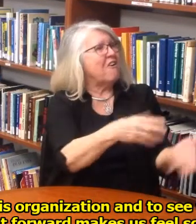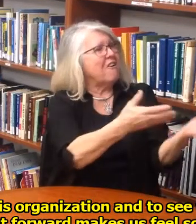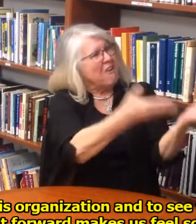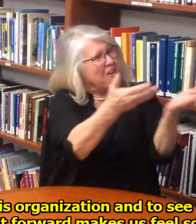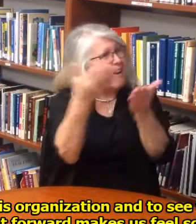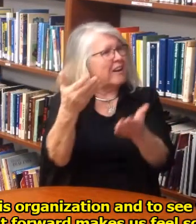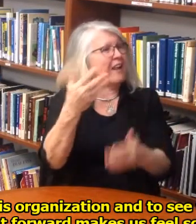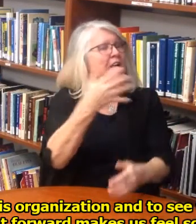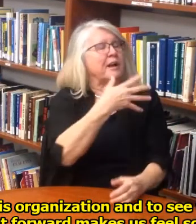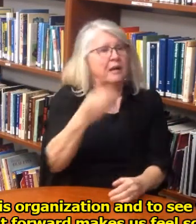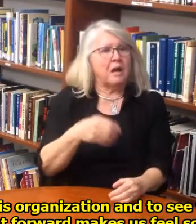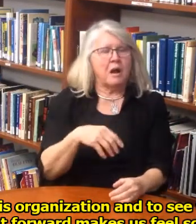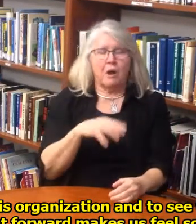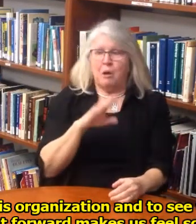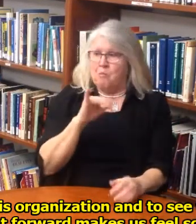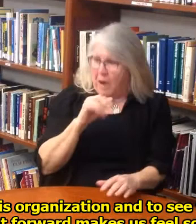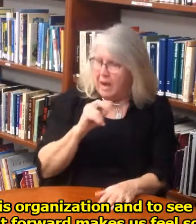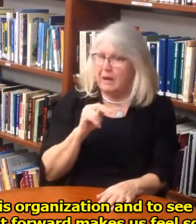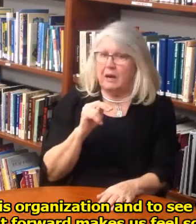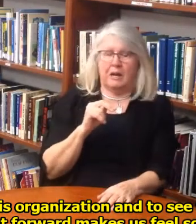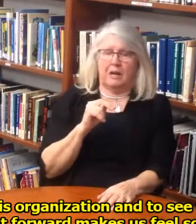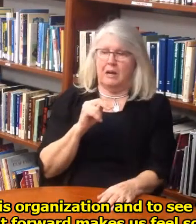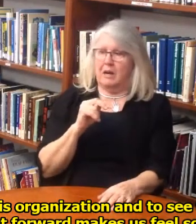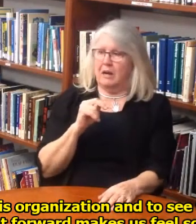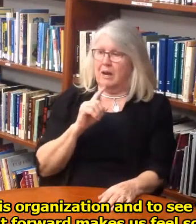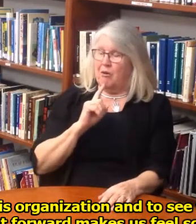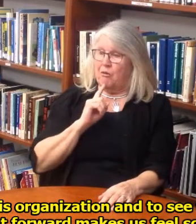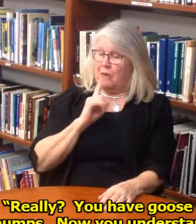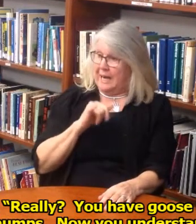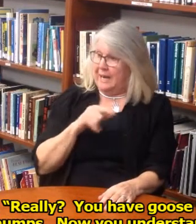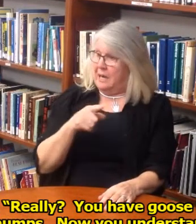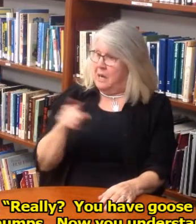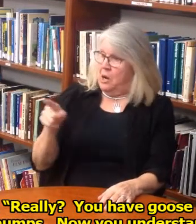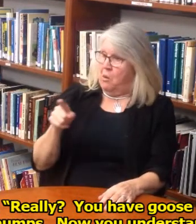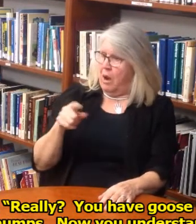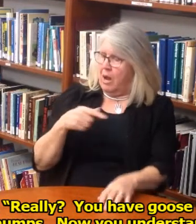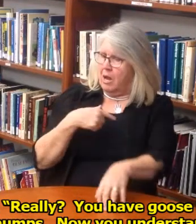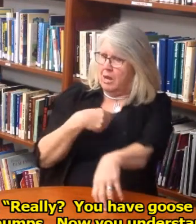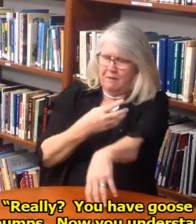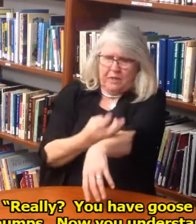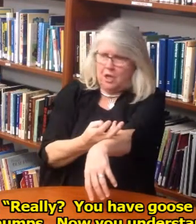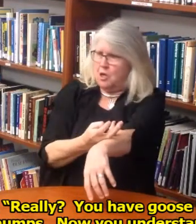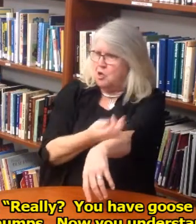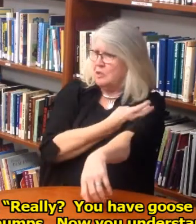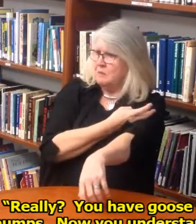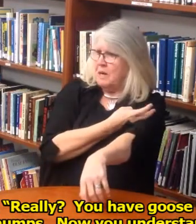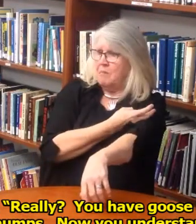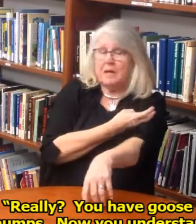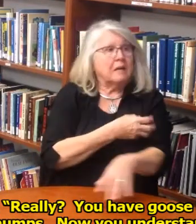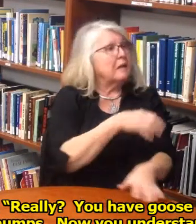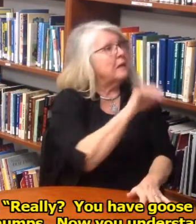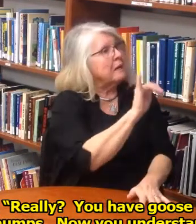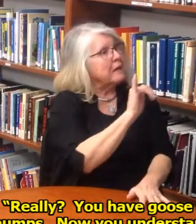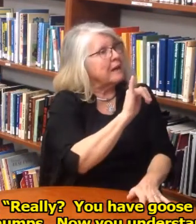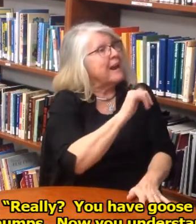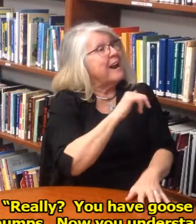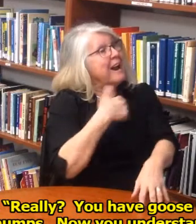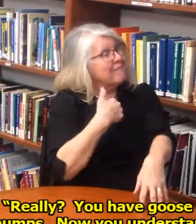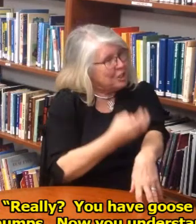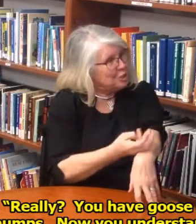that forward makes us feel so good. And Brian said, "Really? You have goosebumps?" And I said,